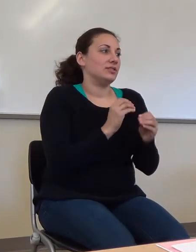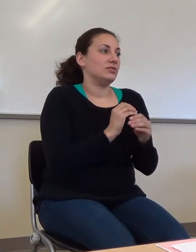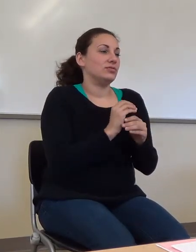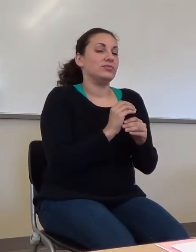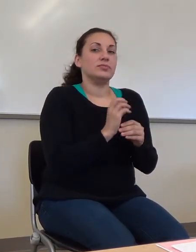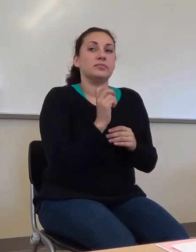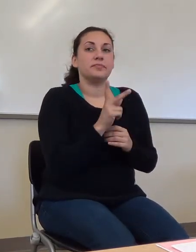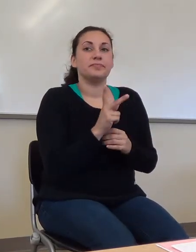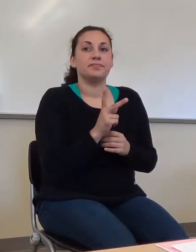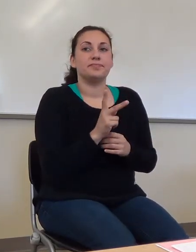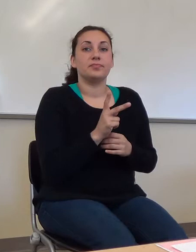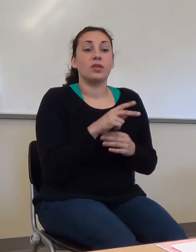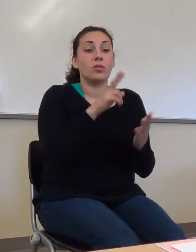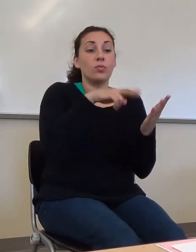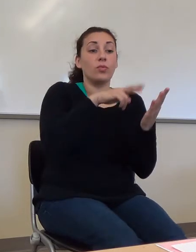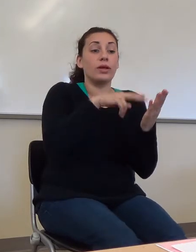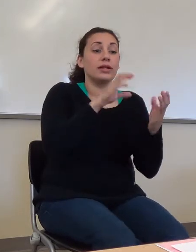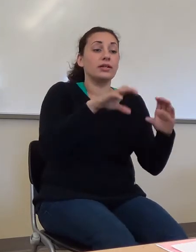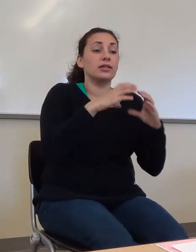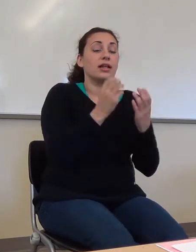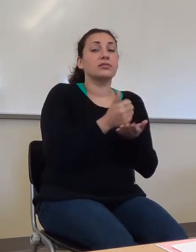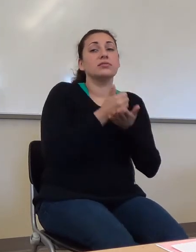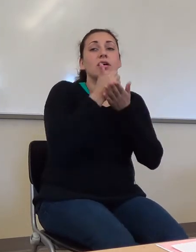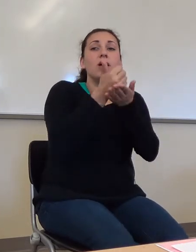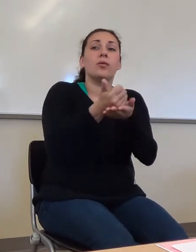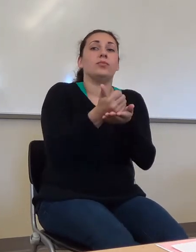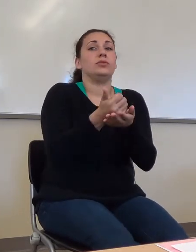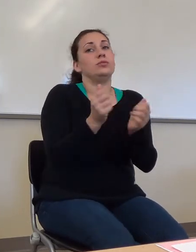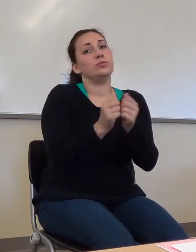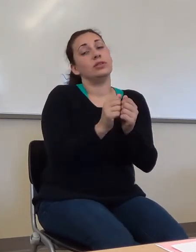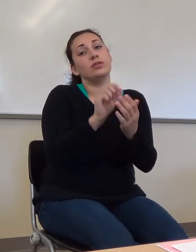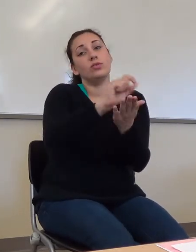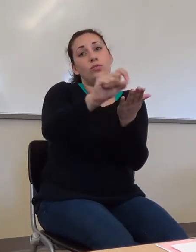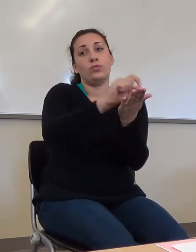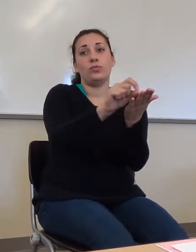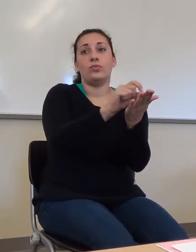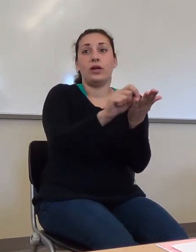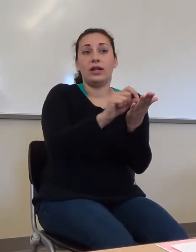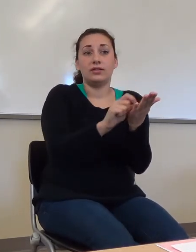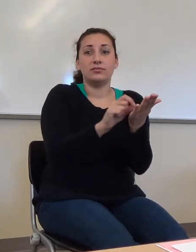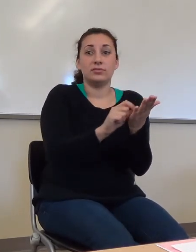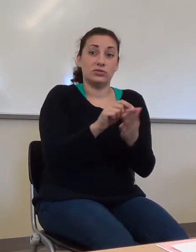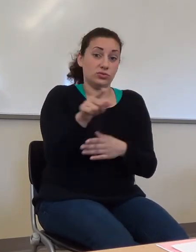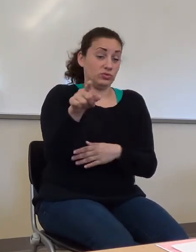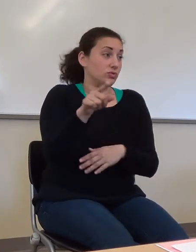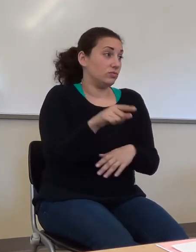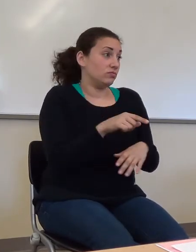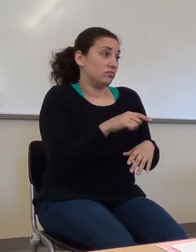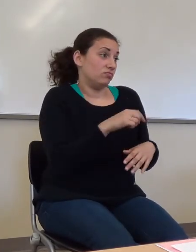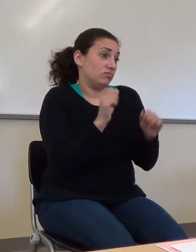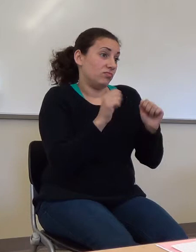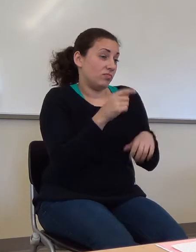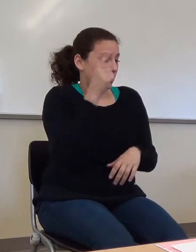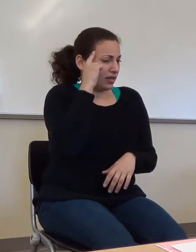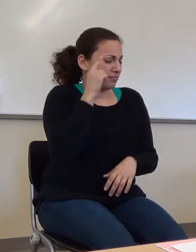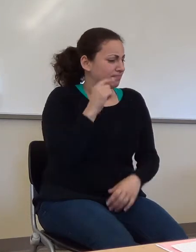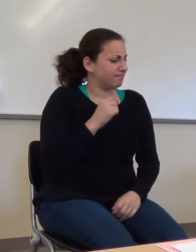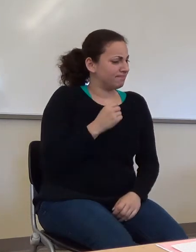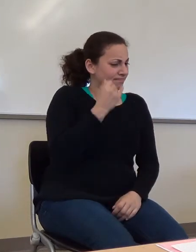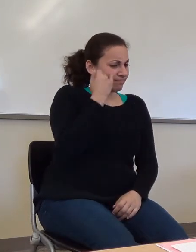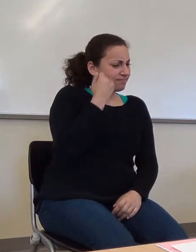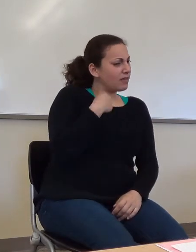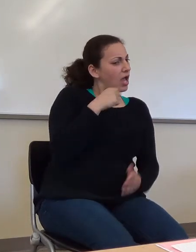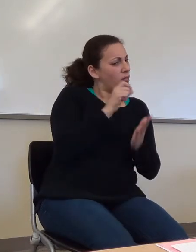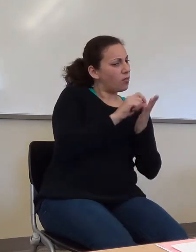writing. The reading classes help you with your writing, because you can say, as a writer, gee, if I had been